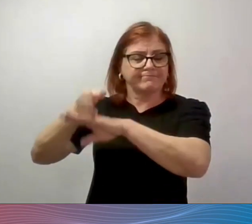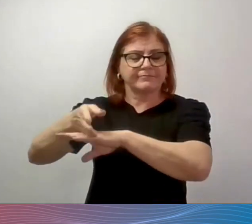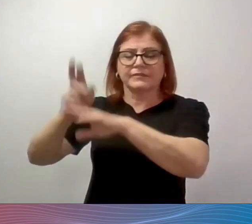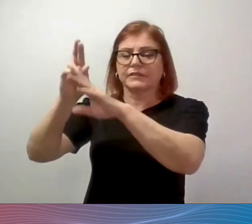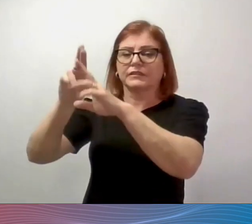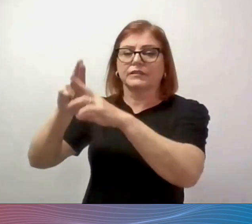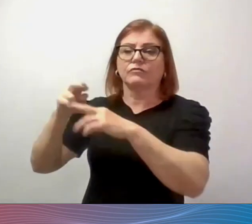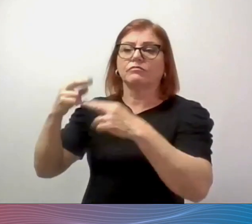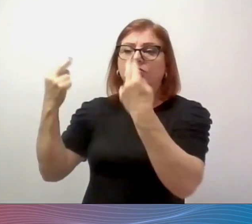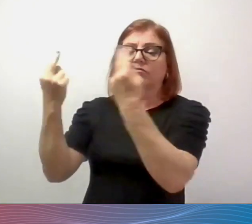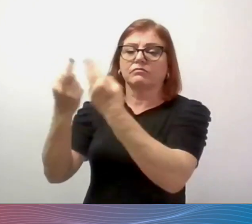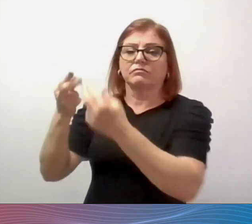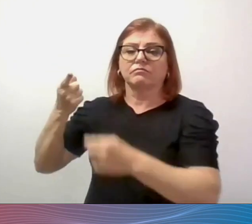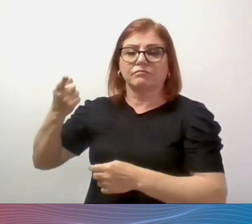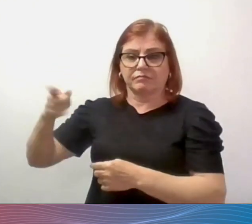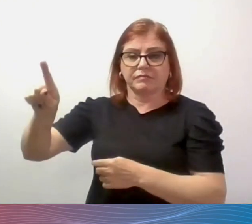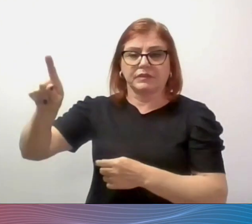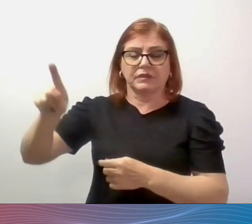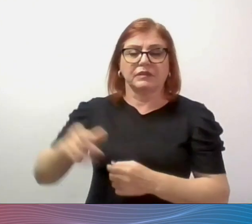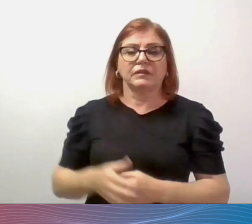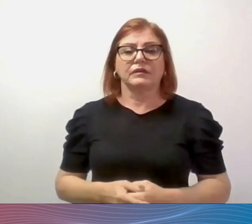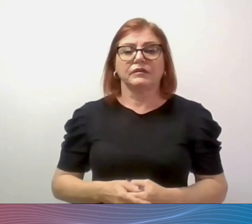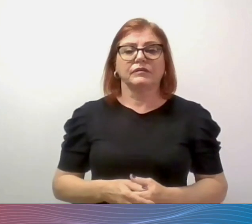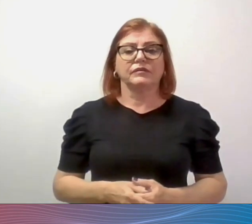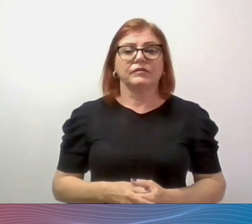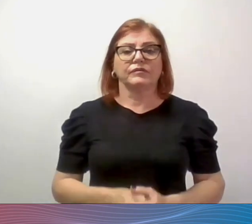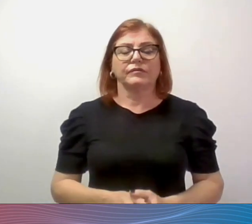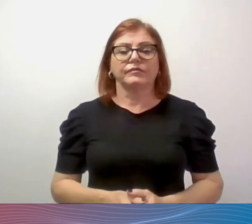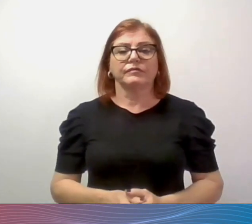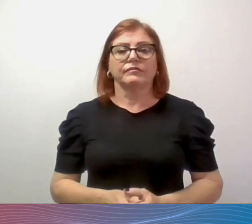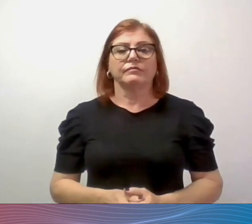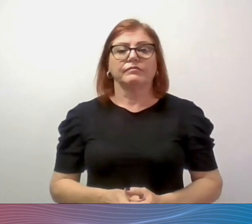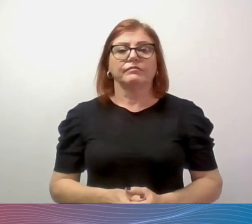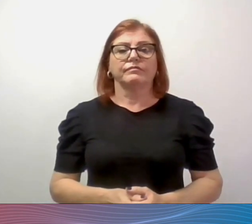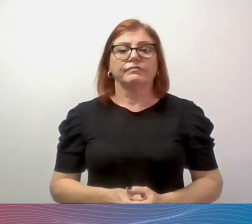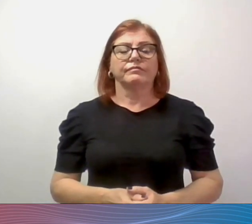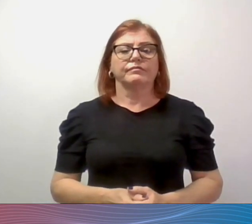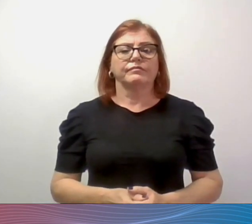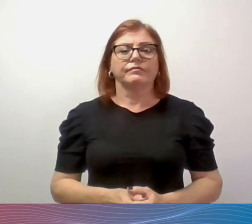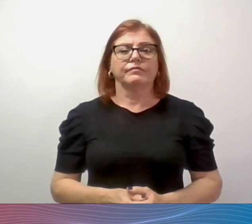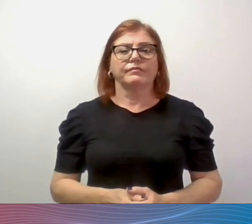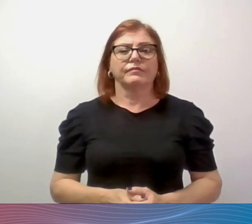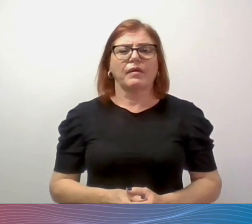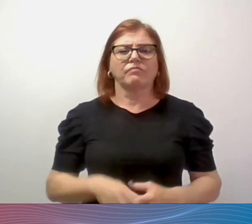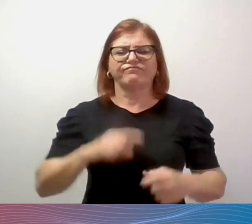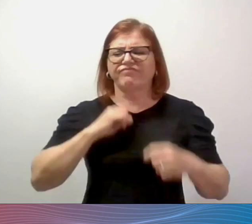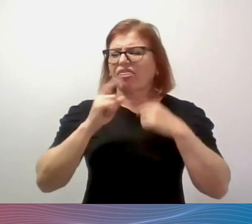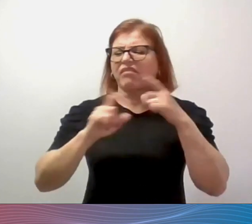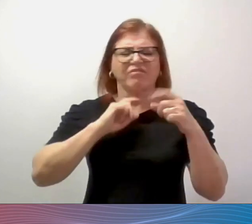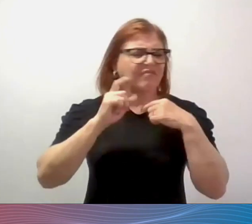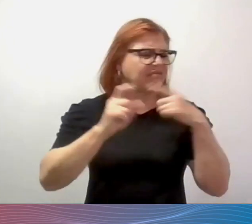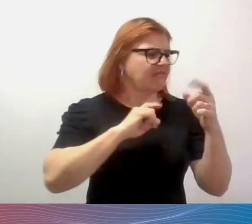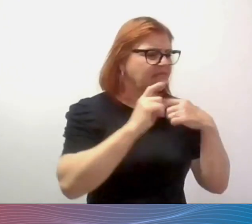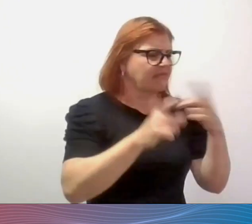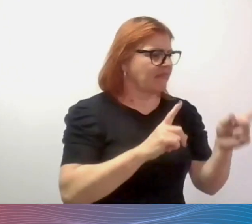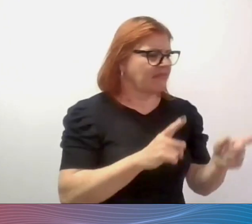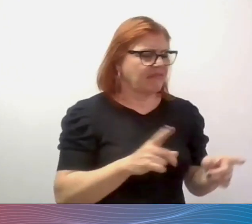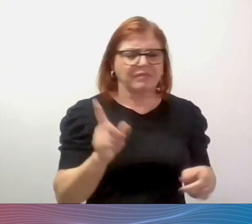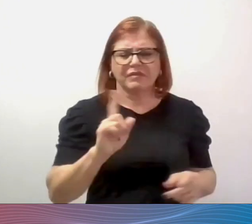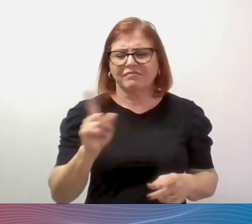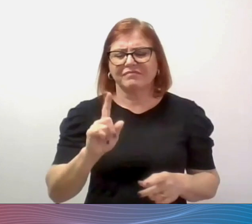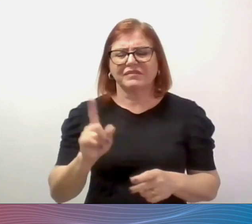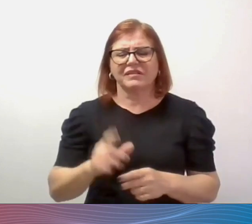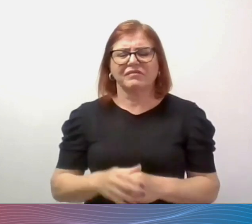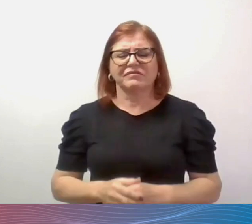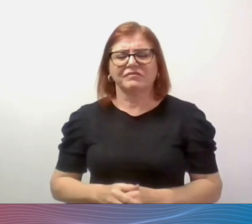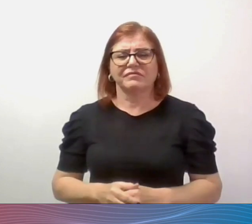palavras vãs. Vamos continuar. That's why, brothers and sisters, let no one deceive you with empty words. Porque por essas